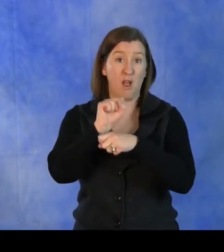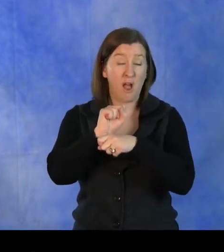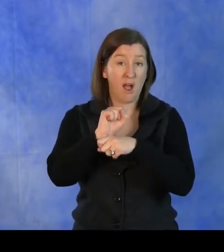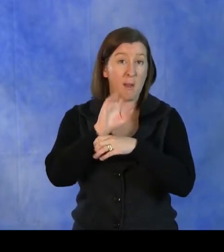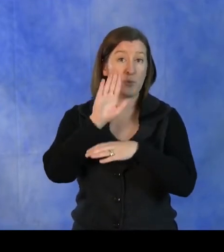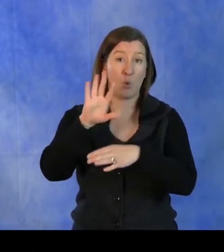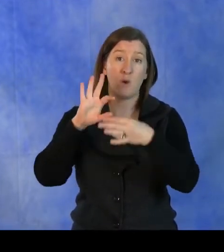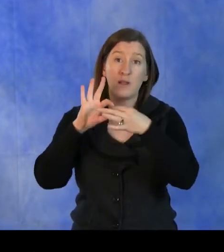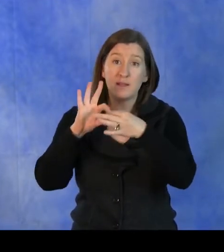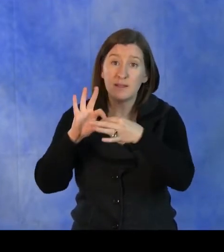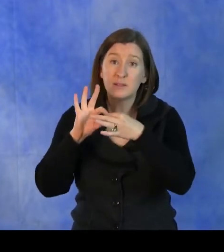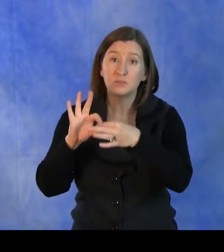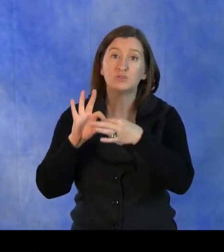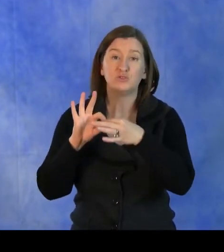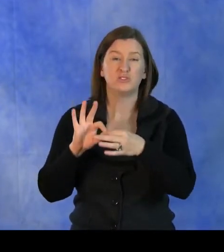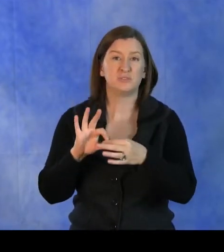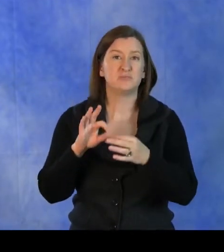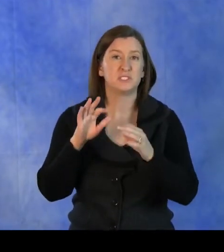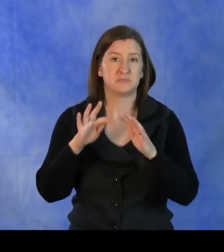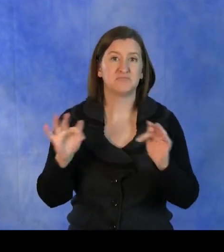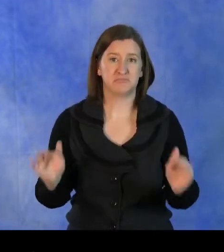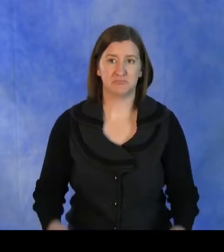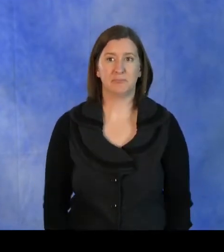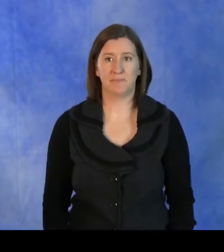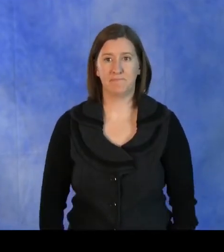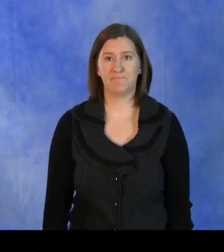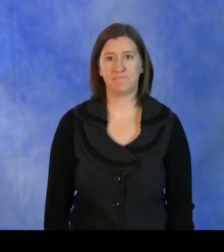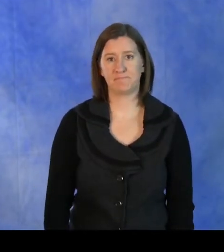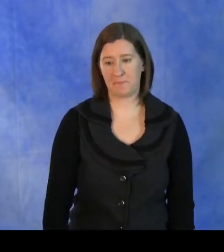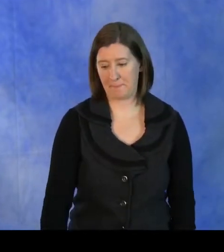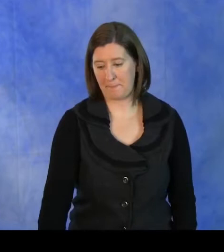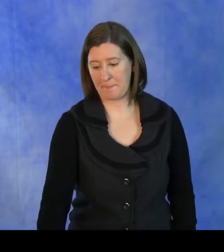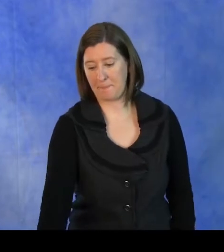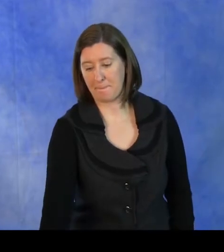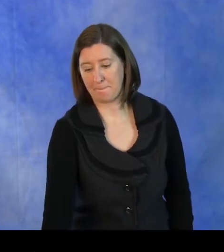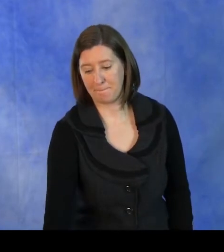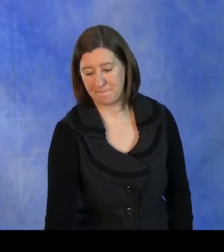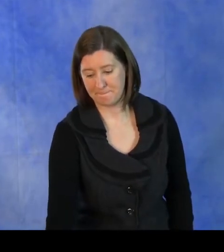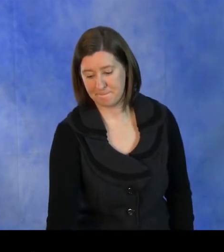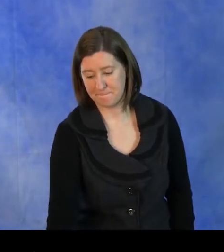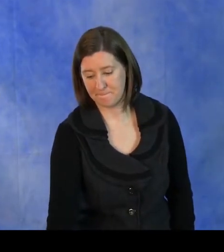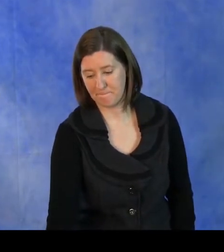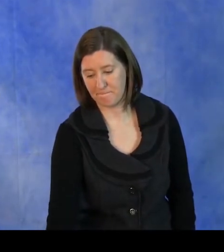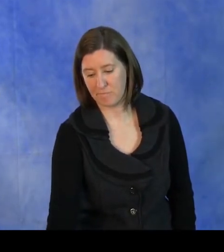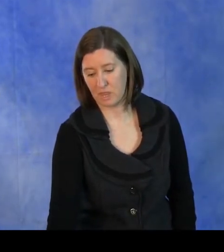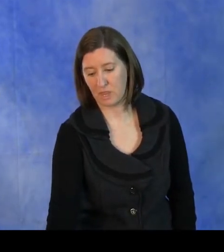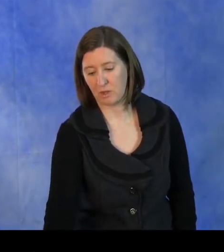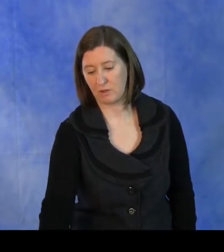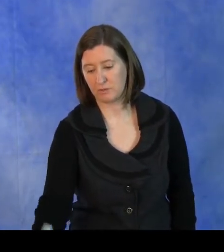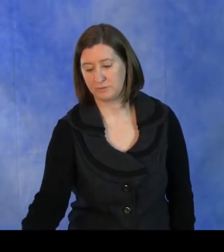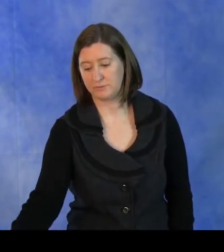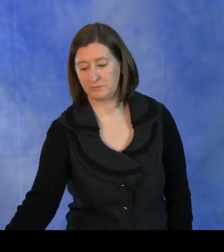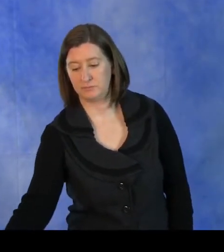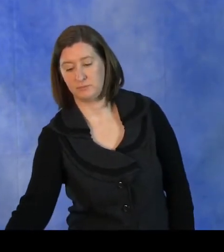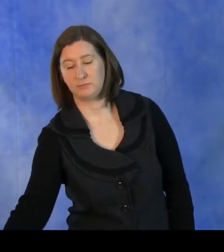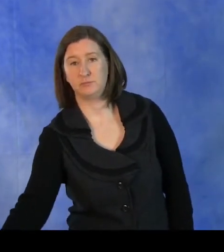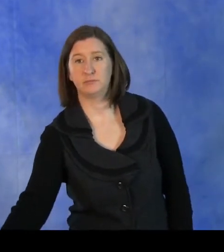So you need to function in your job or have relationships.